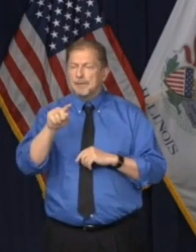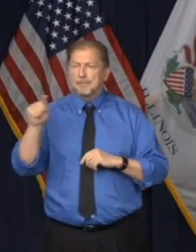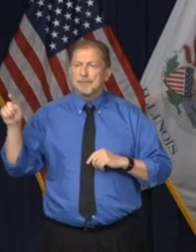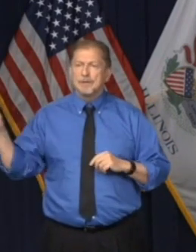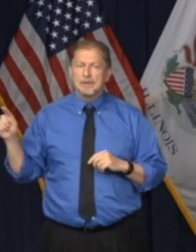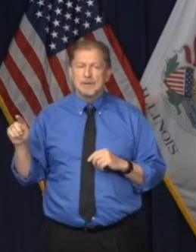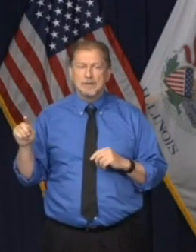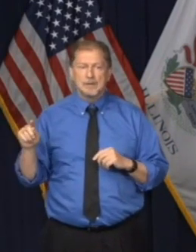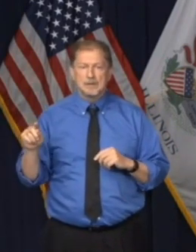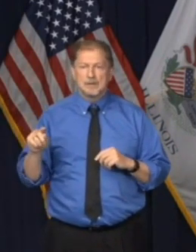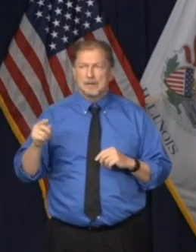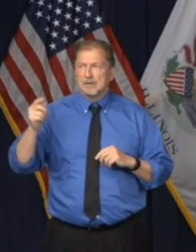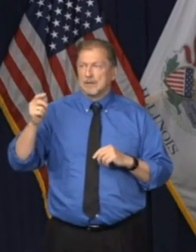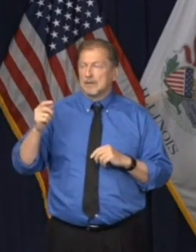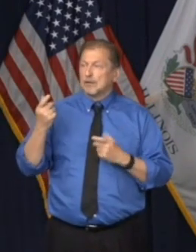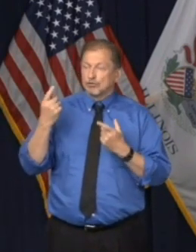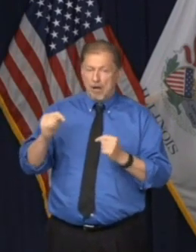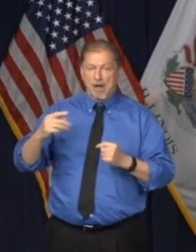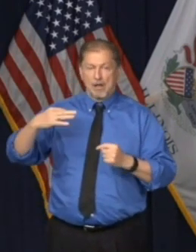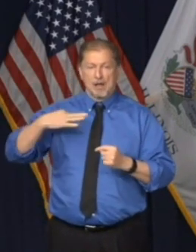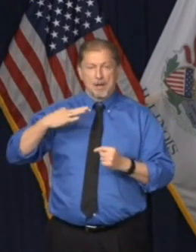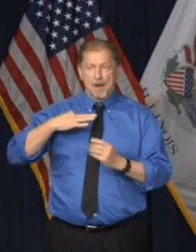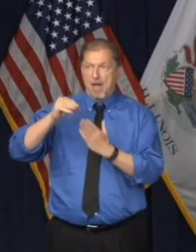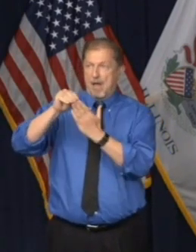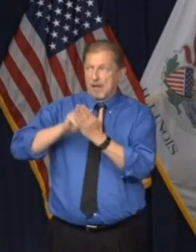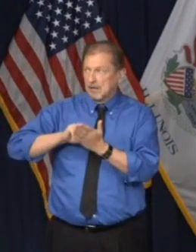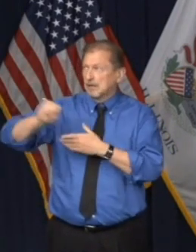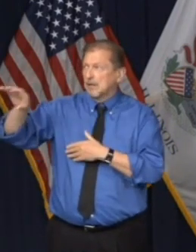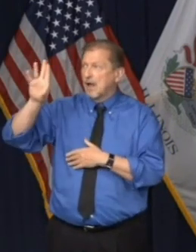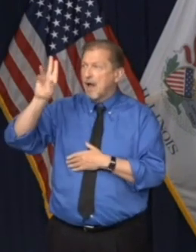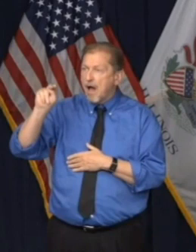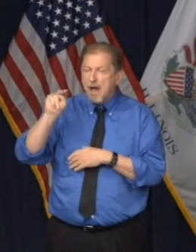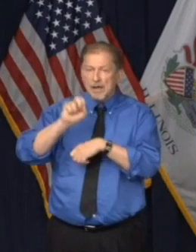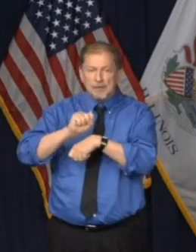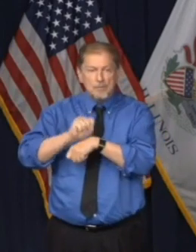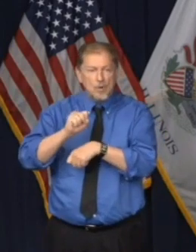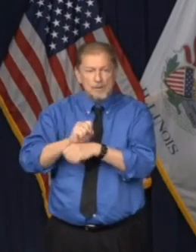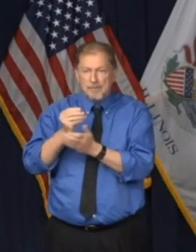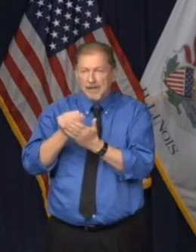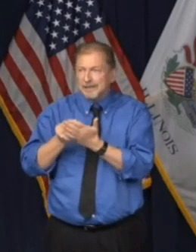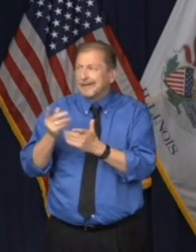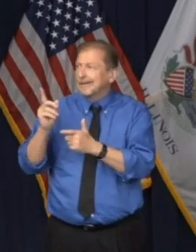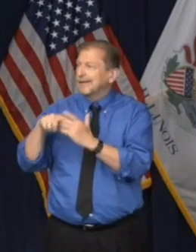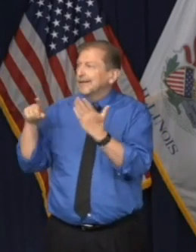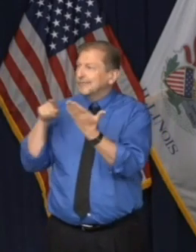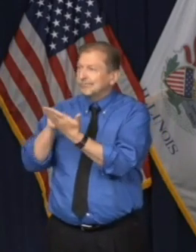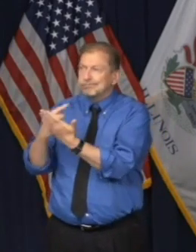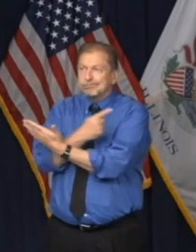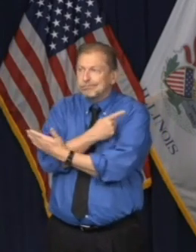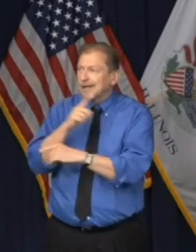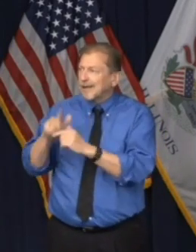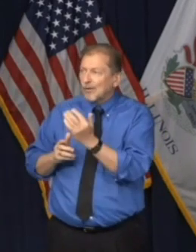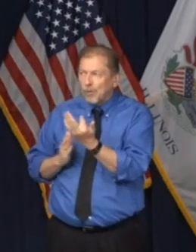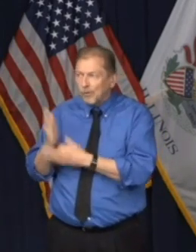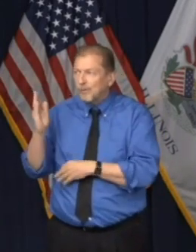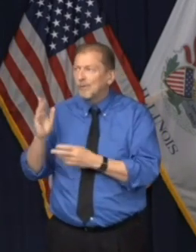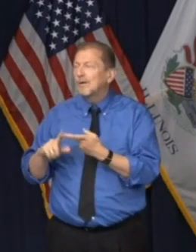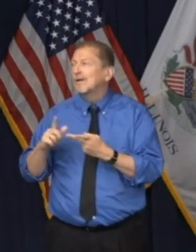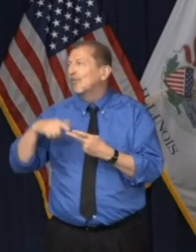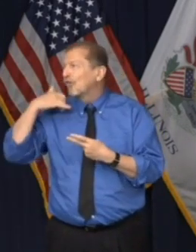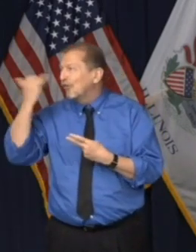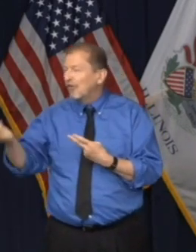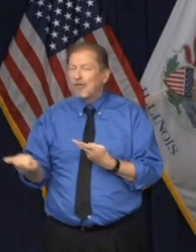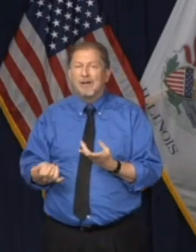about their unemployment claims. Yeah. Haven't been processed, they can't get through, they are also, they want an update on where it